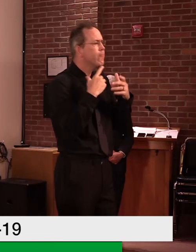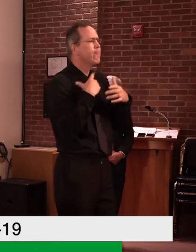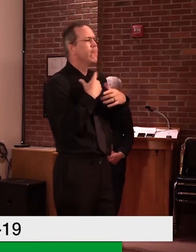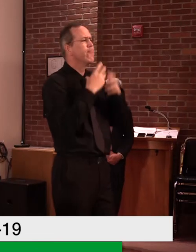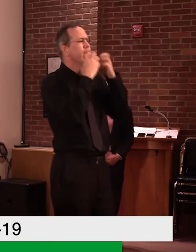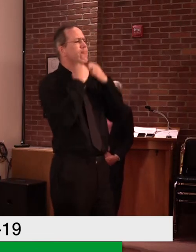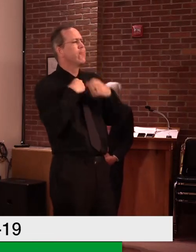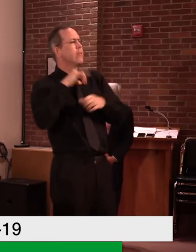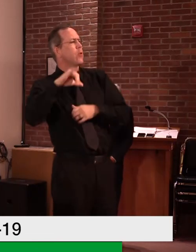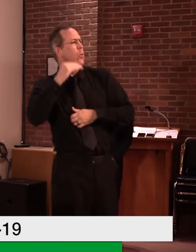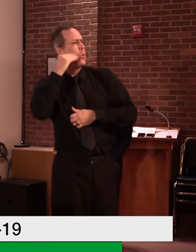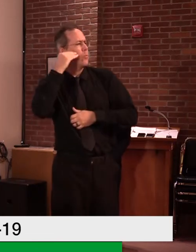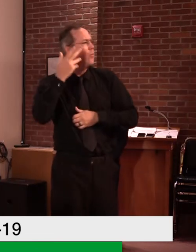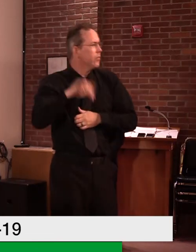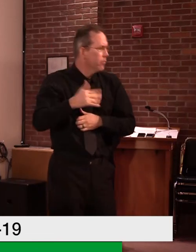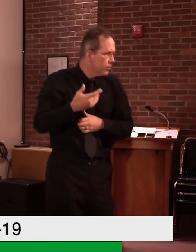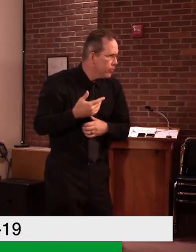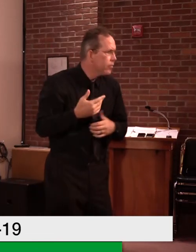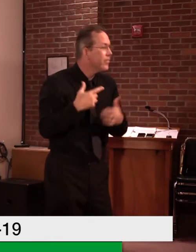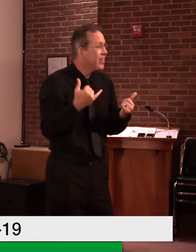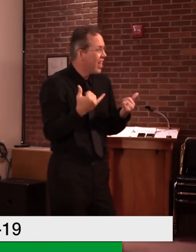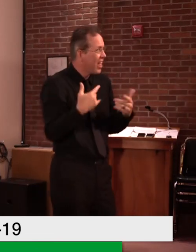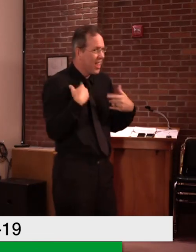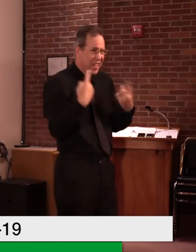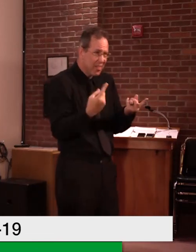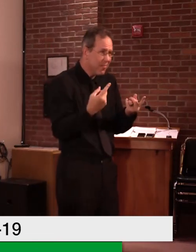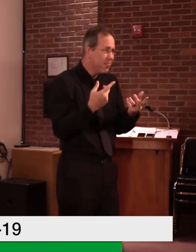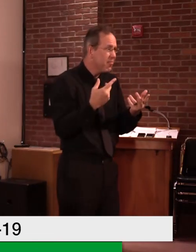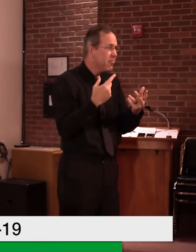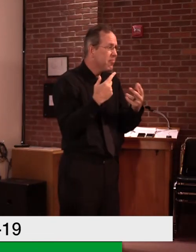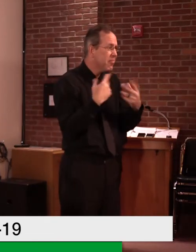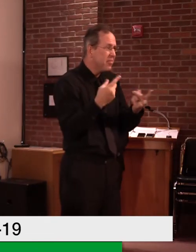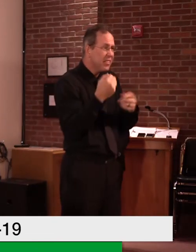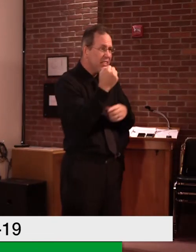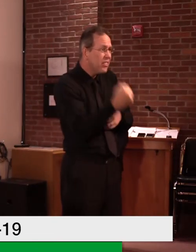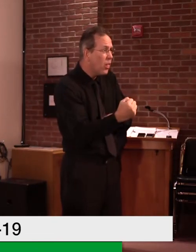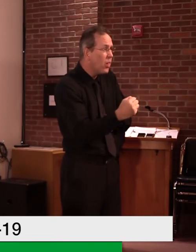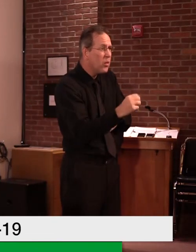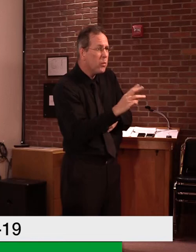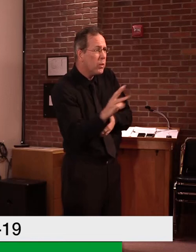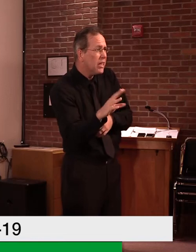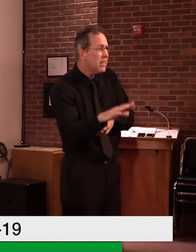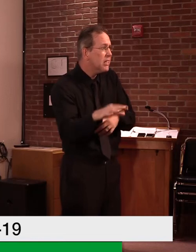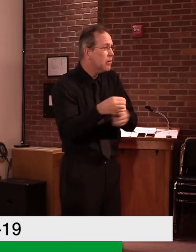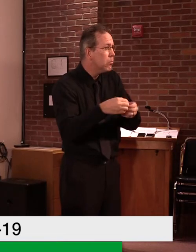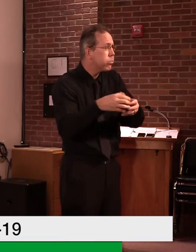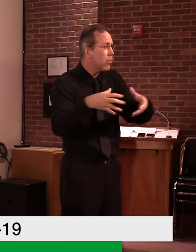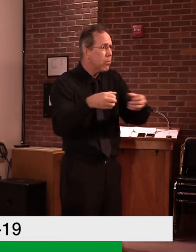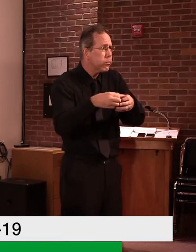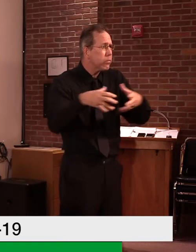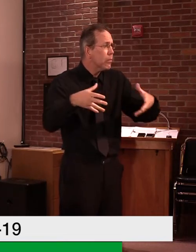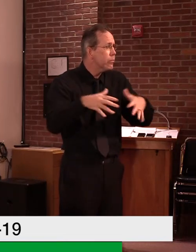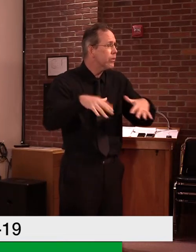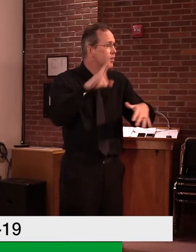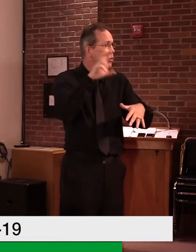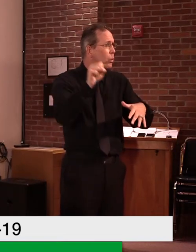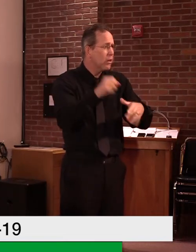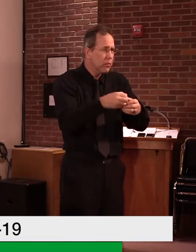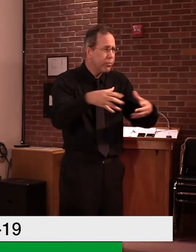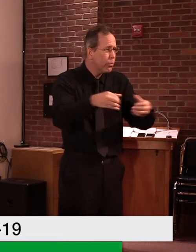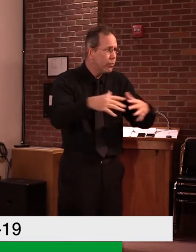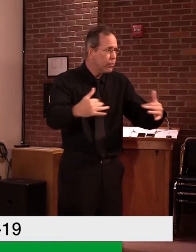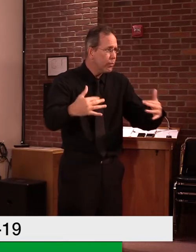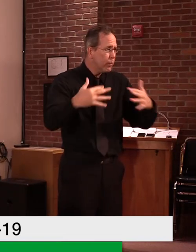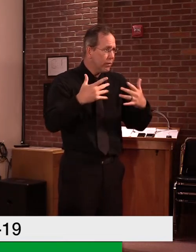But looking at the situation in the South and West, and knowing we'll have more people coming to Vermont and more